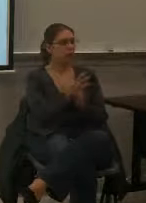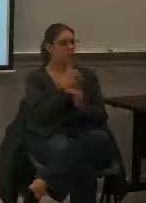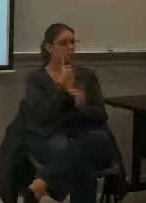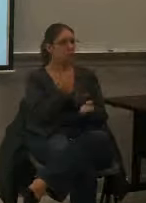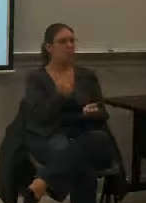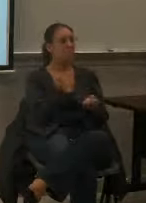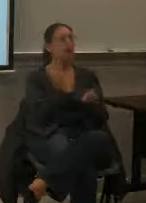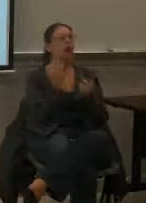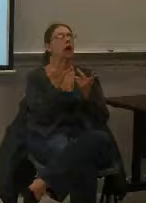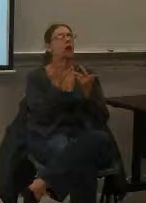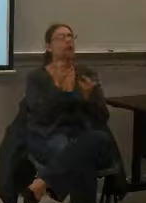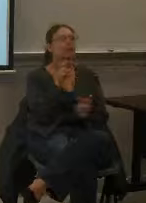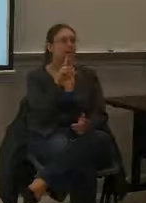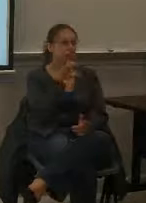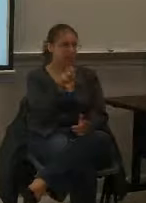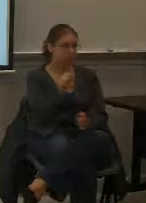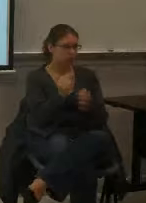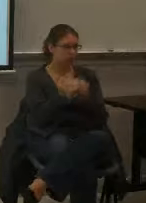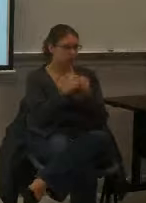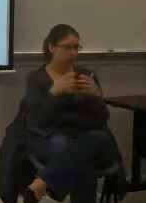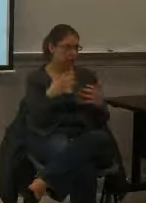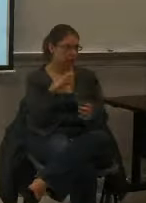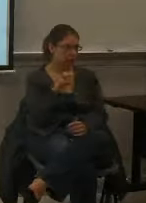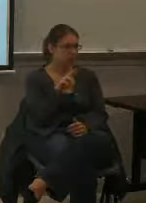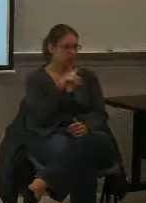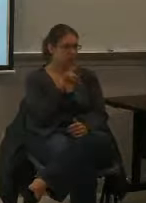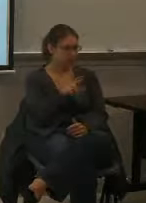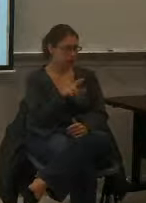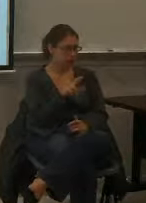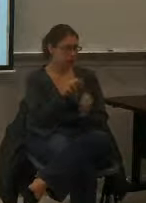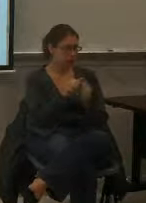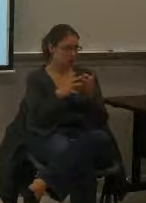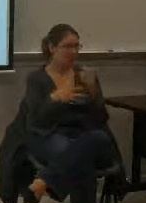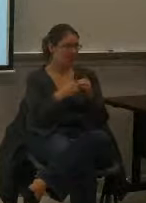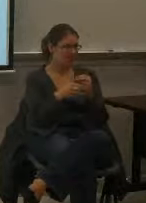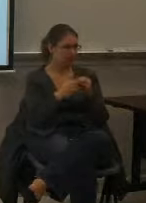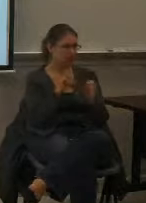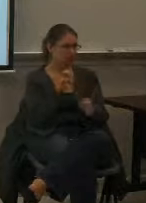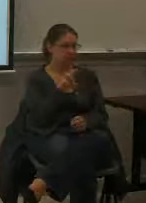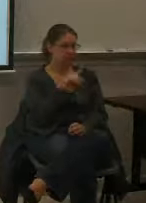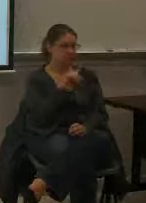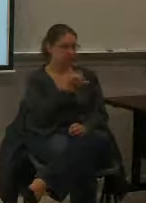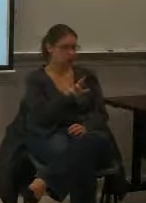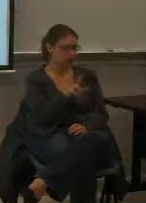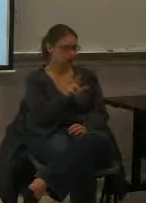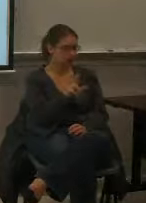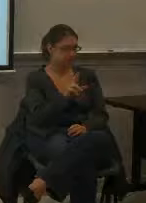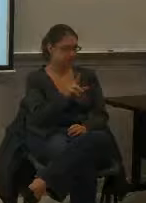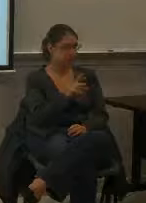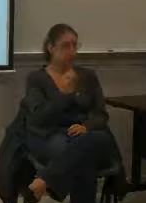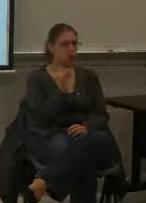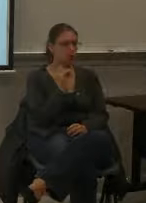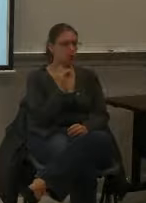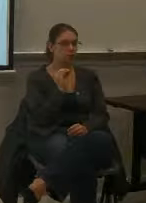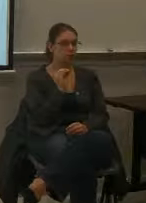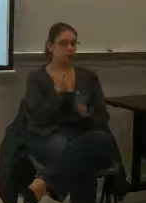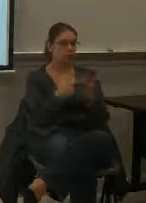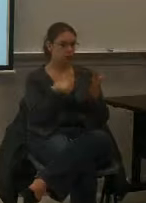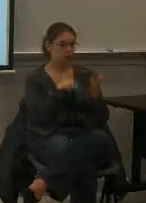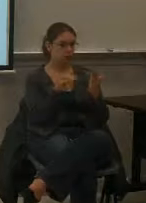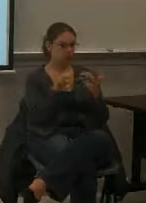many centuries without fertilizer, without extra fertilizer additions. So what we